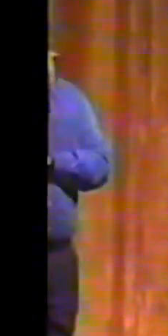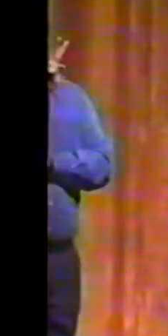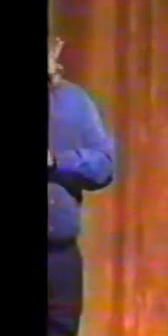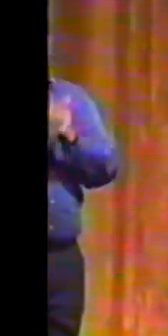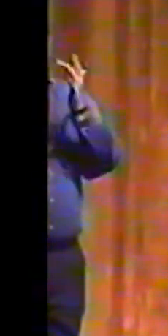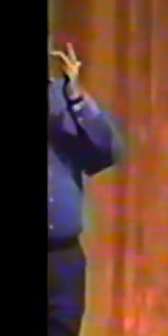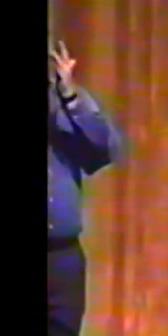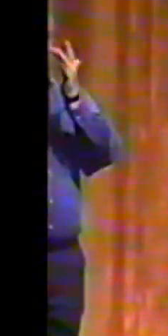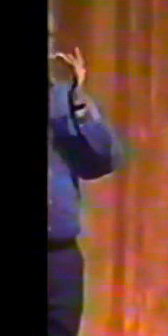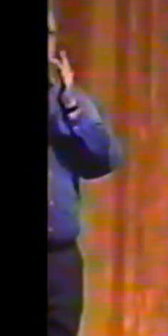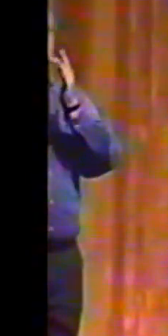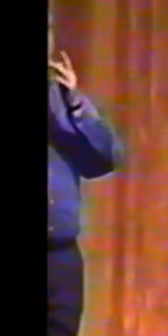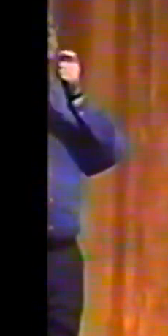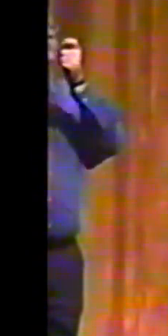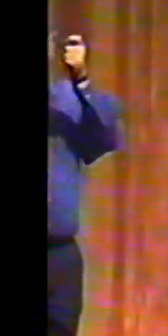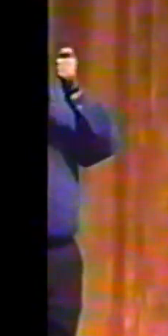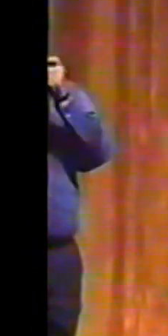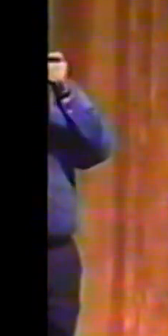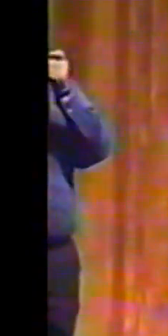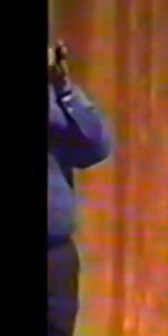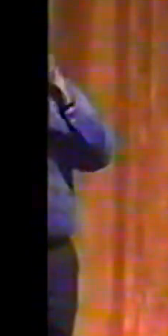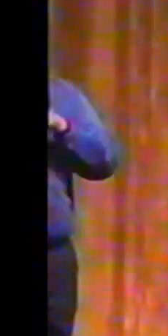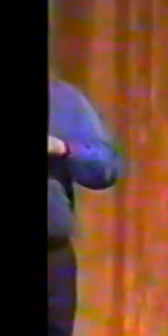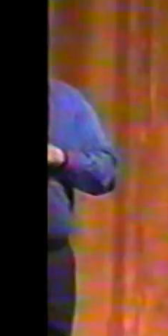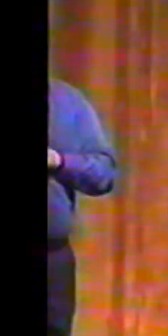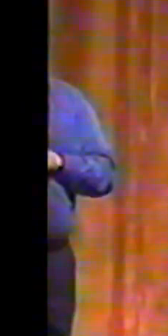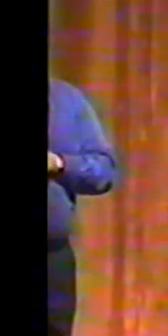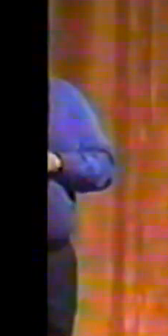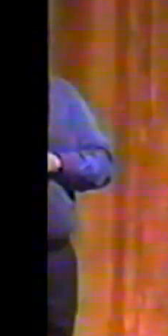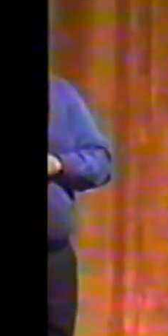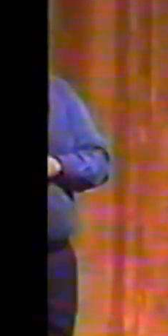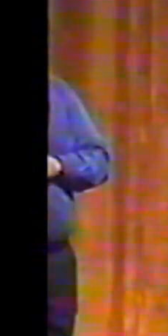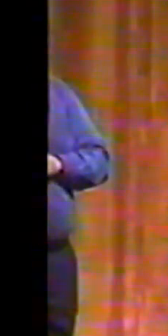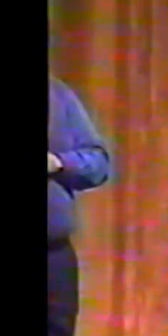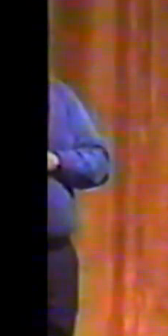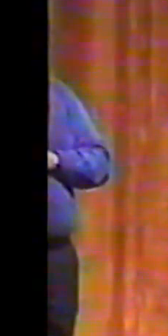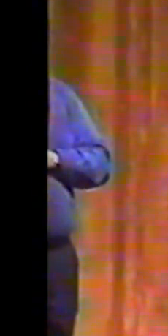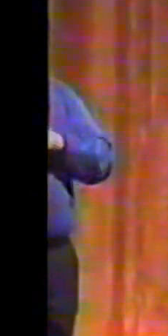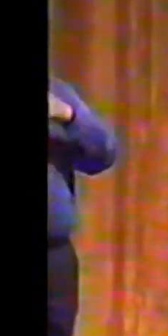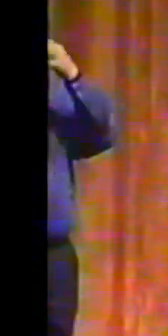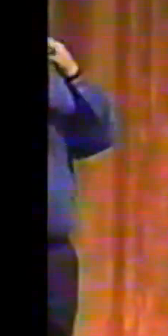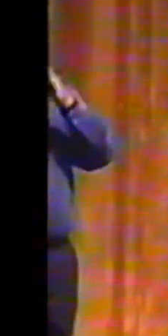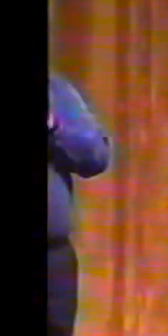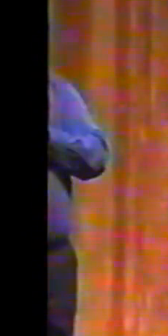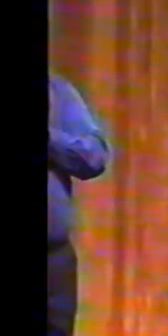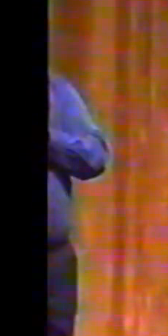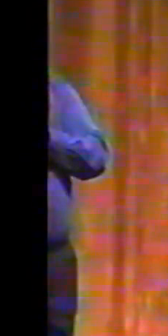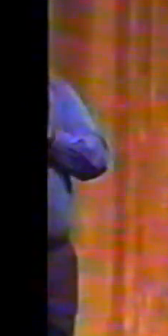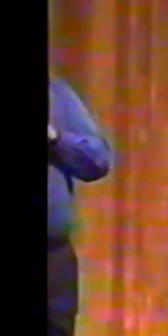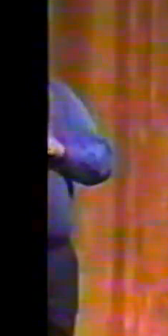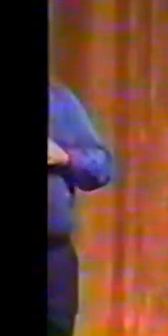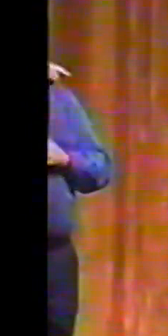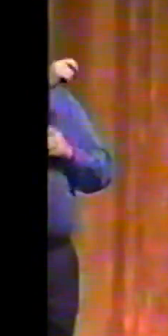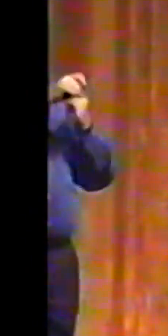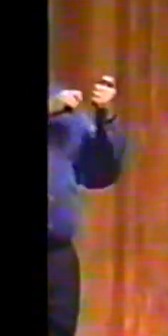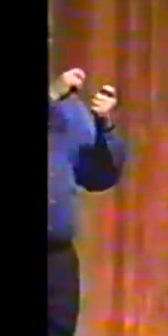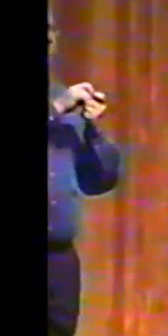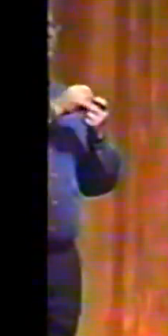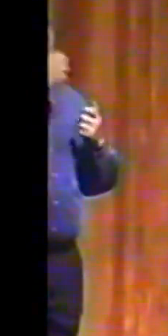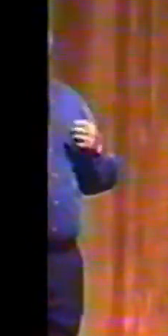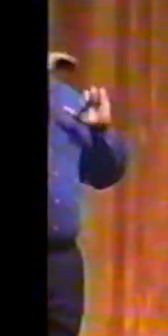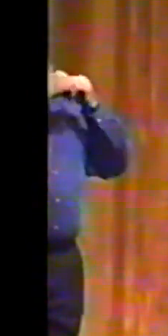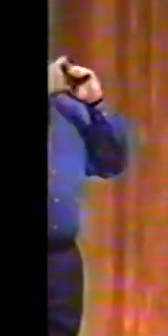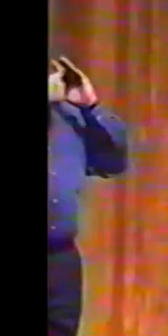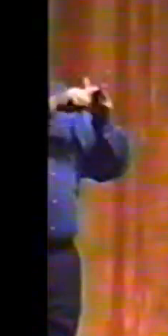managing editors and news directors at all of the networks who make those decisions. In this case, I don't know where it started, but in this case, the White House was